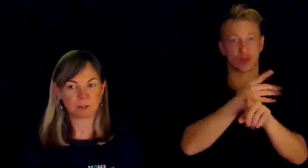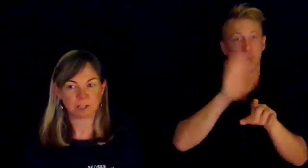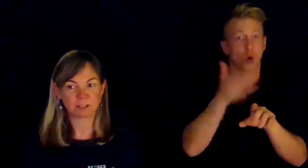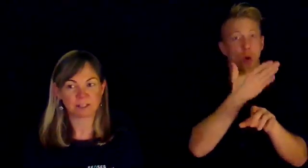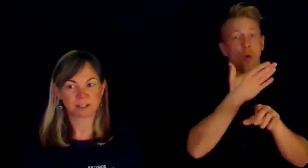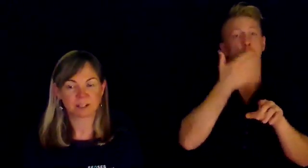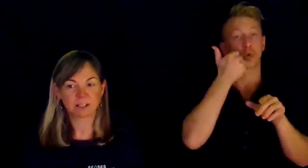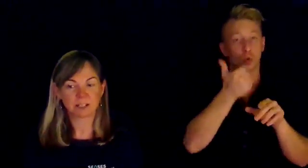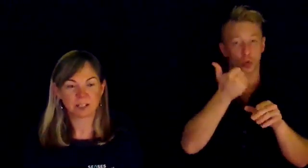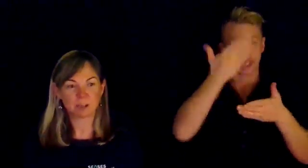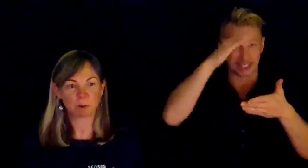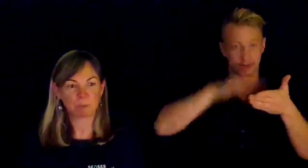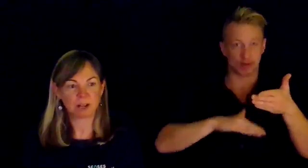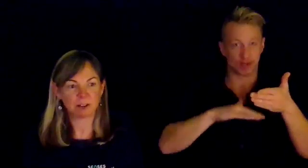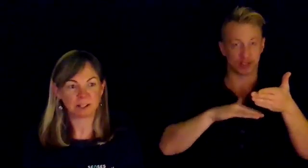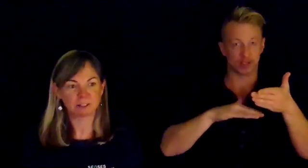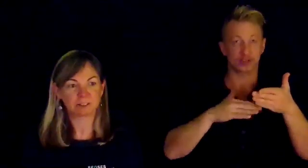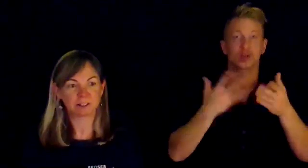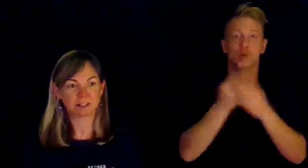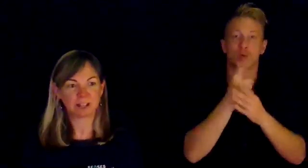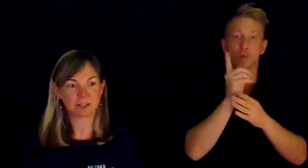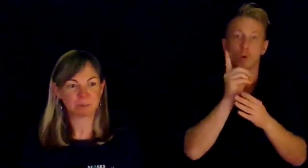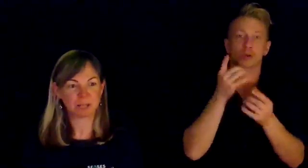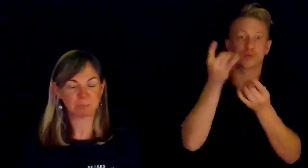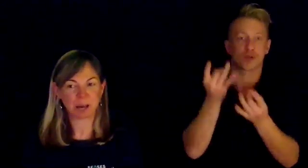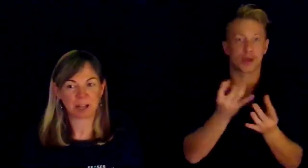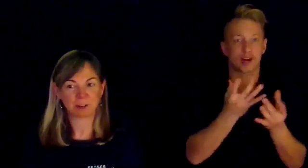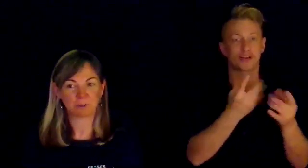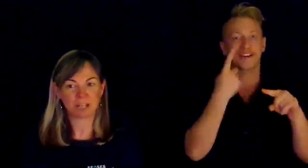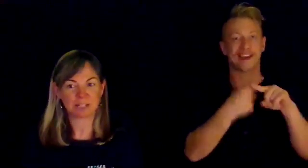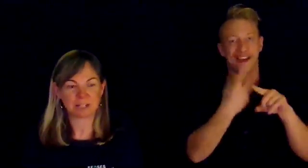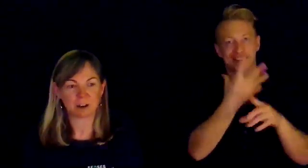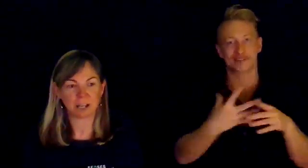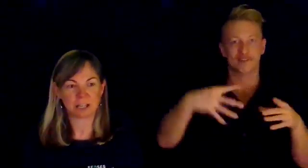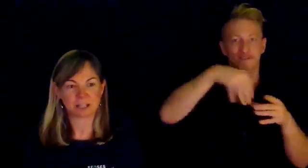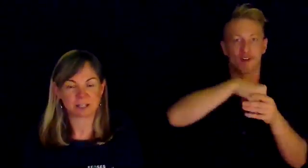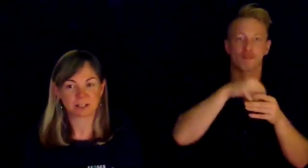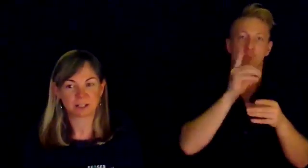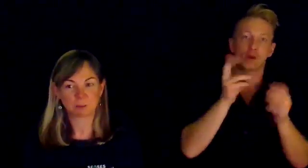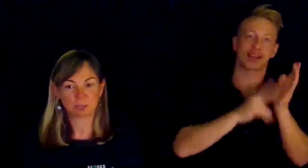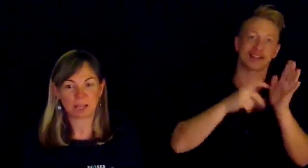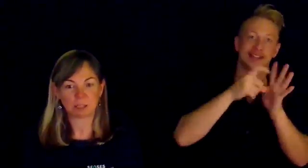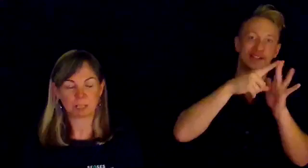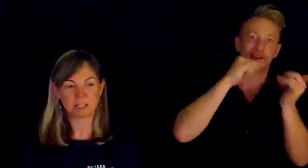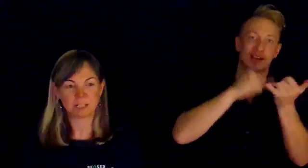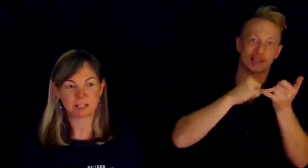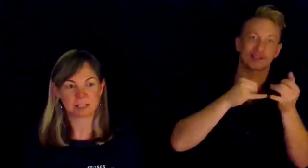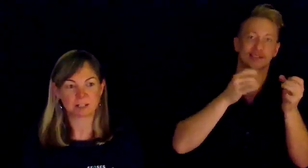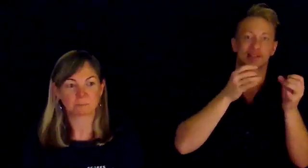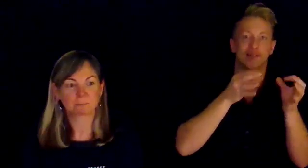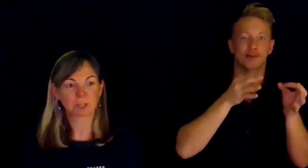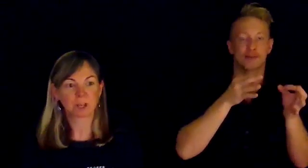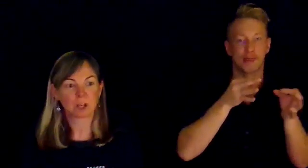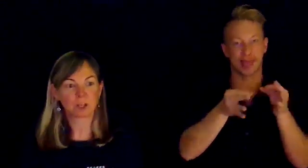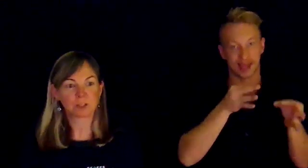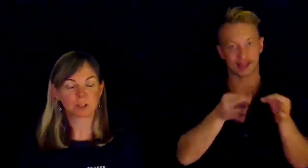good experience in preparing and being part of NDIS planning